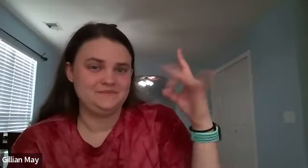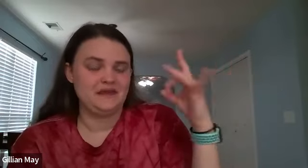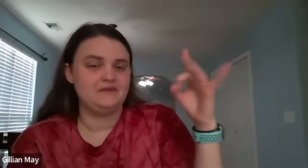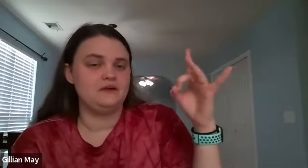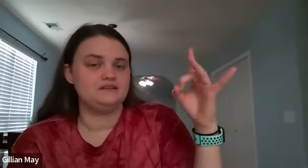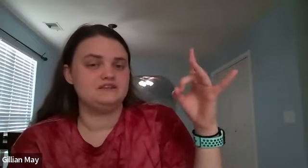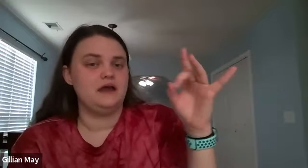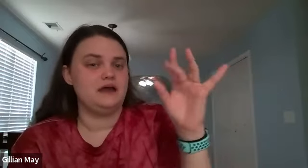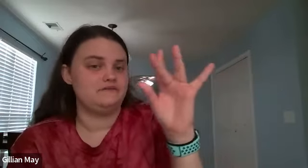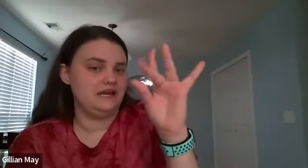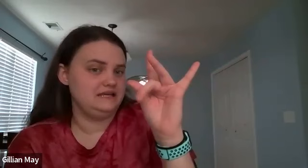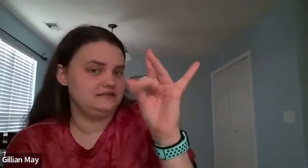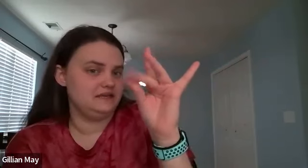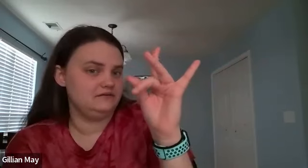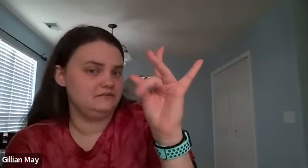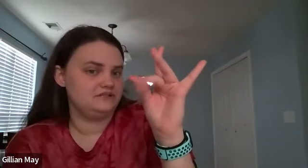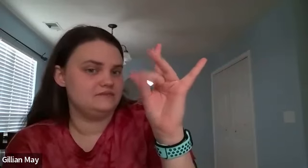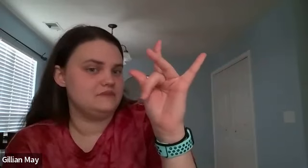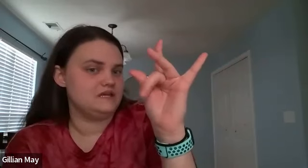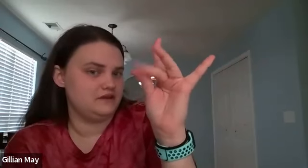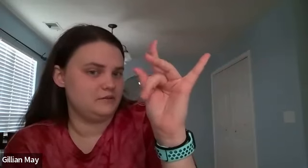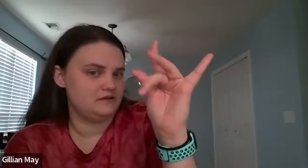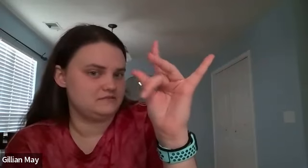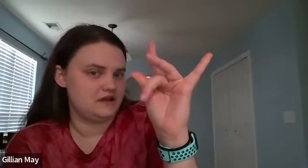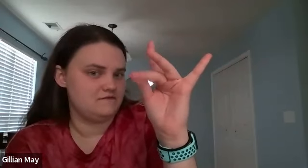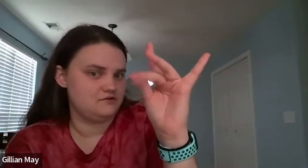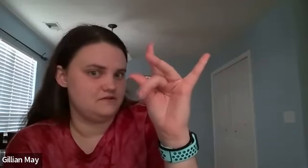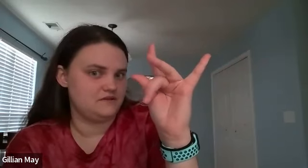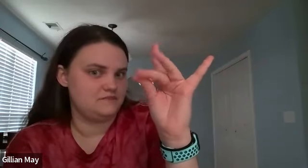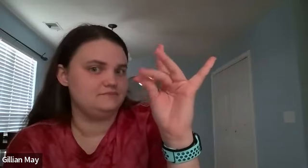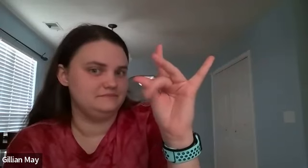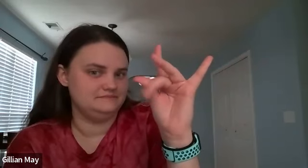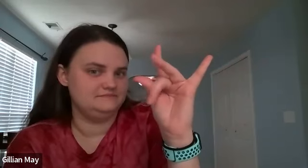And then we also have 18, where it's the middle finger bouncing back and forth on the thumb.